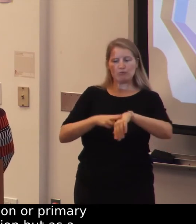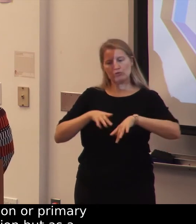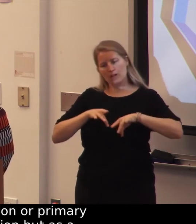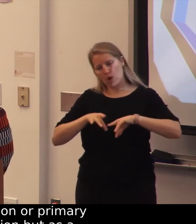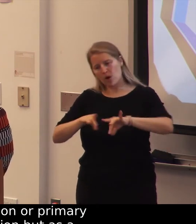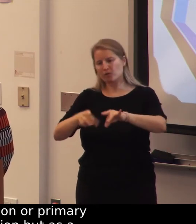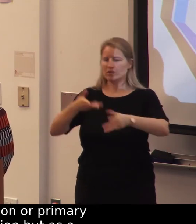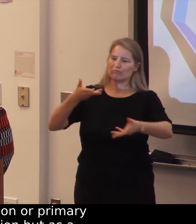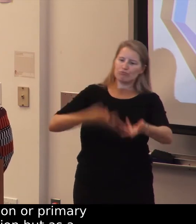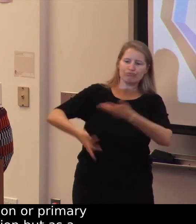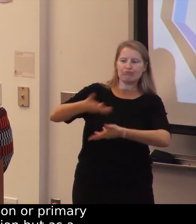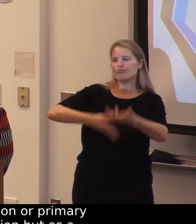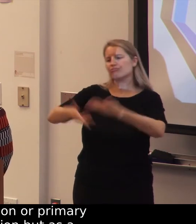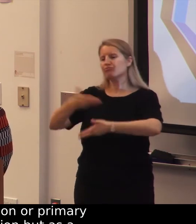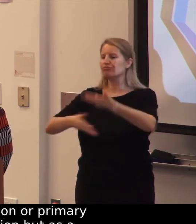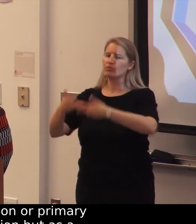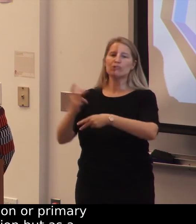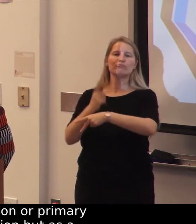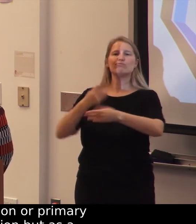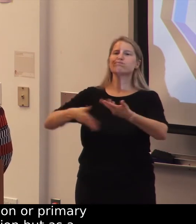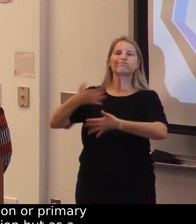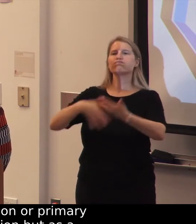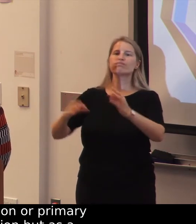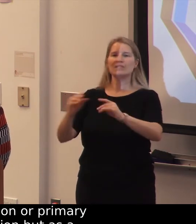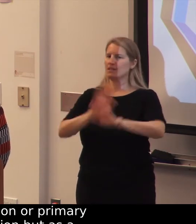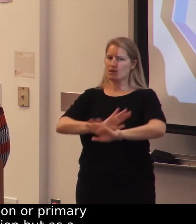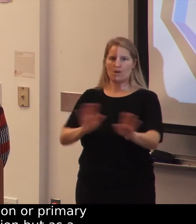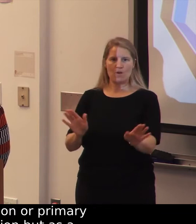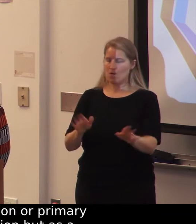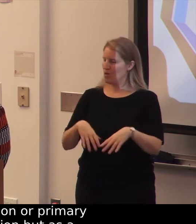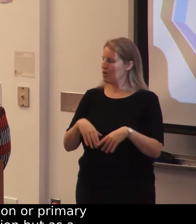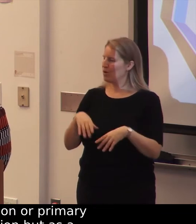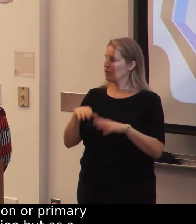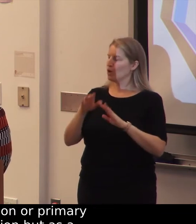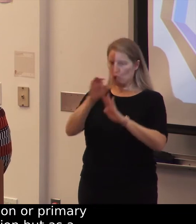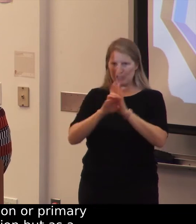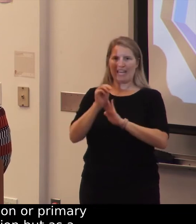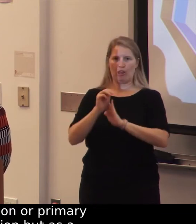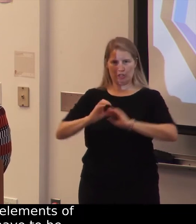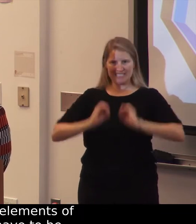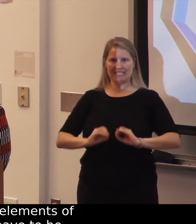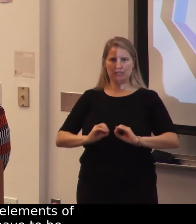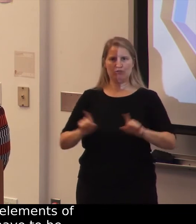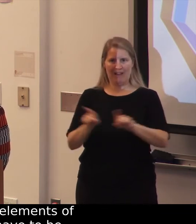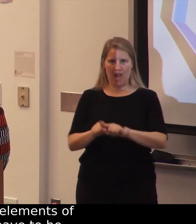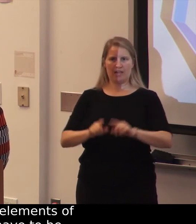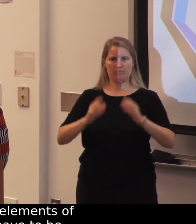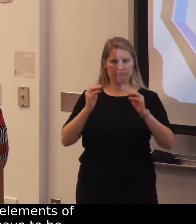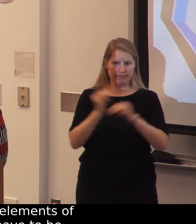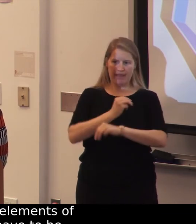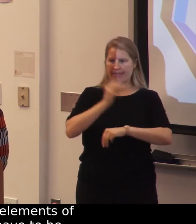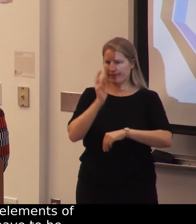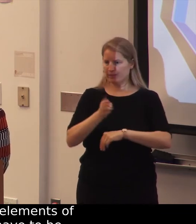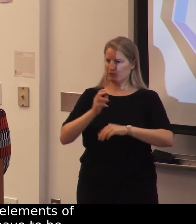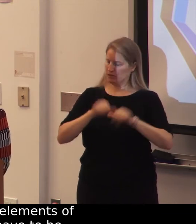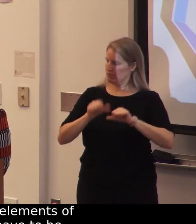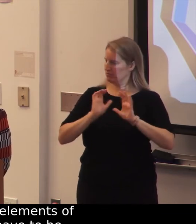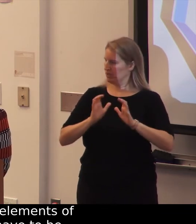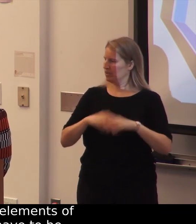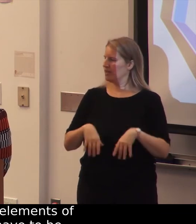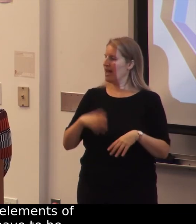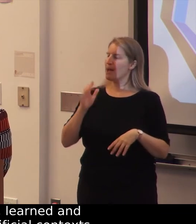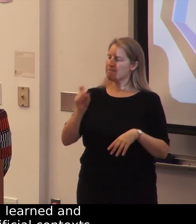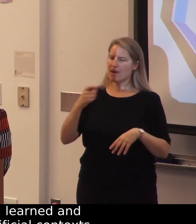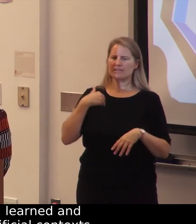ordinary socialization or primary socialization, but as a curricular subject, right? or skill, the elements of which have to be ordered